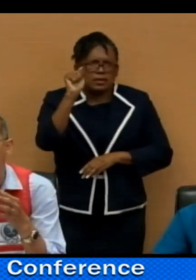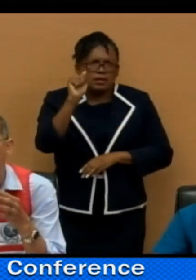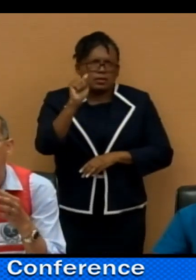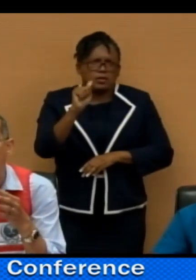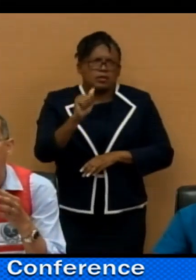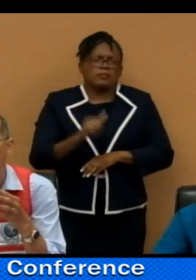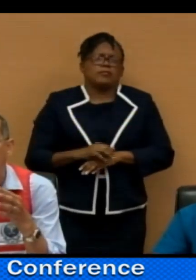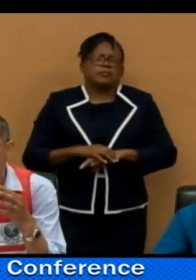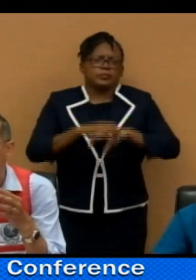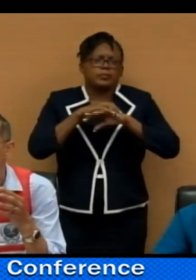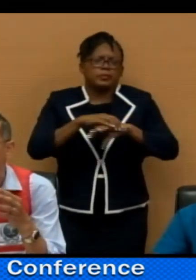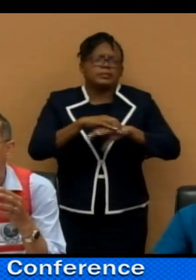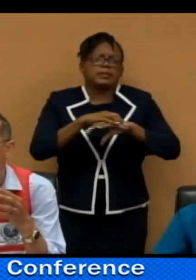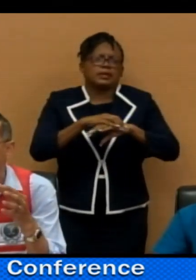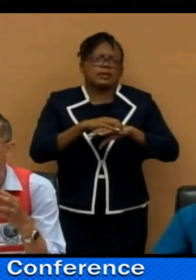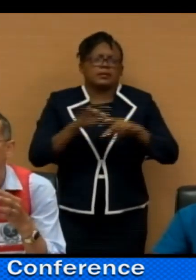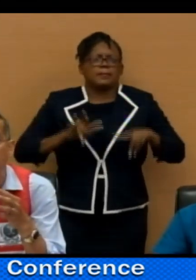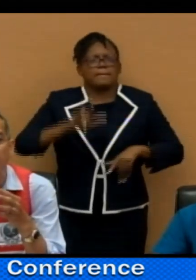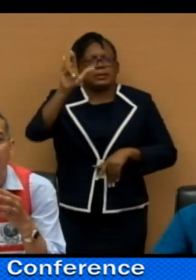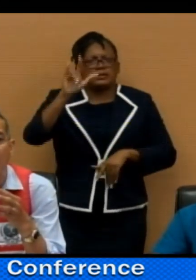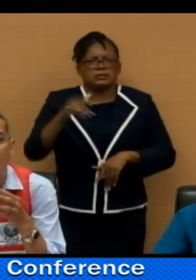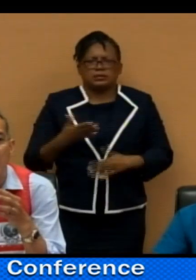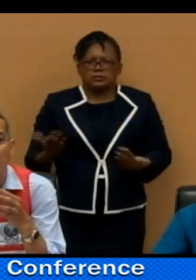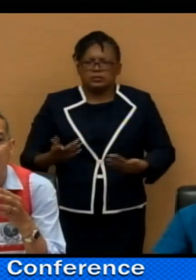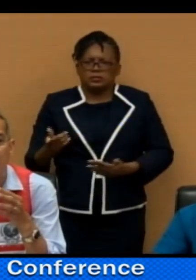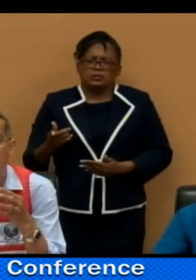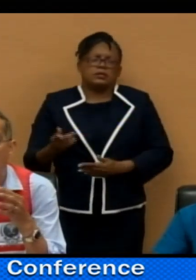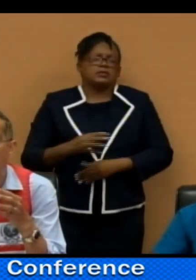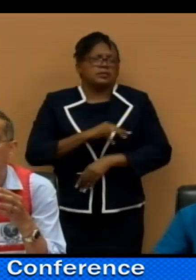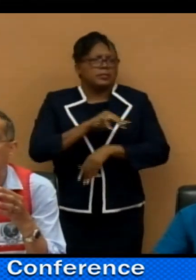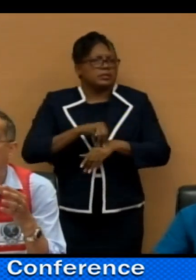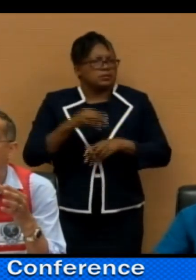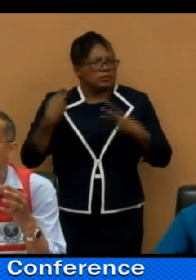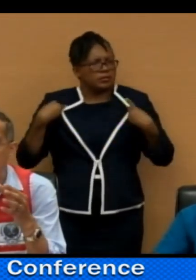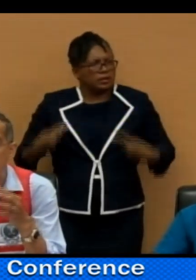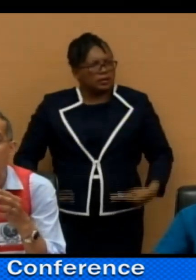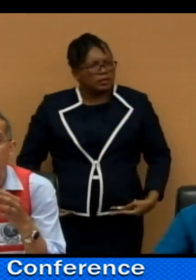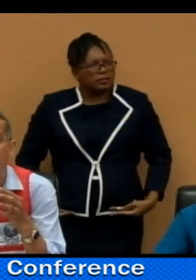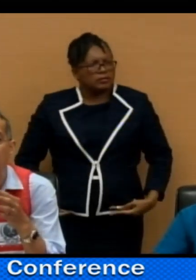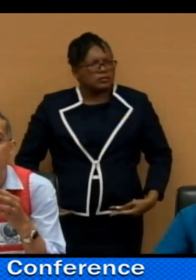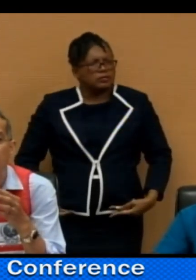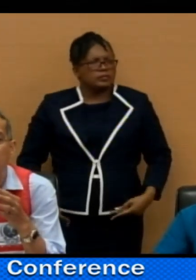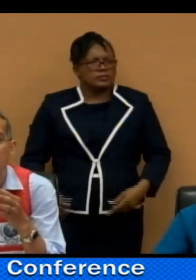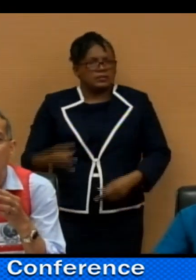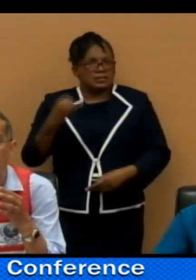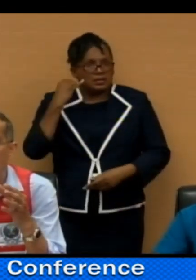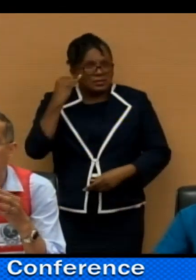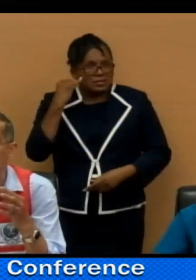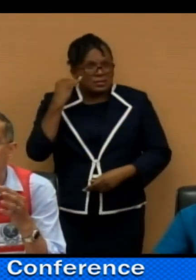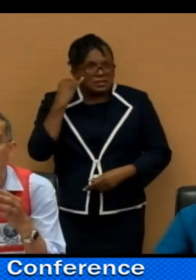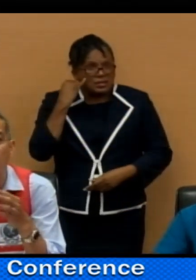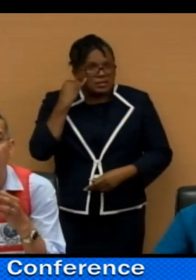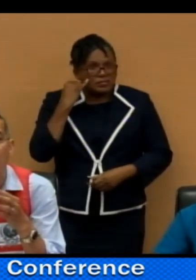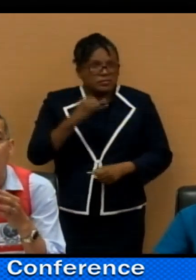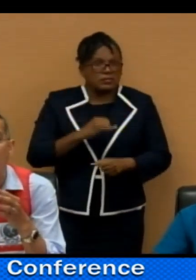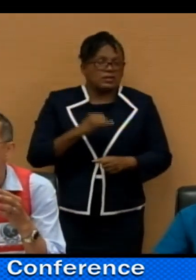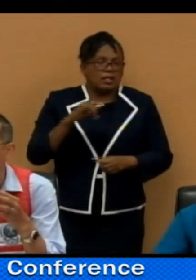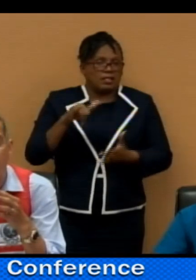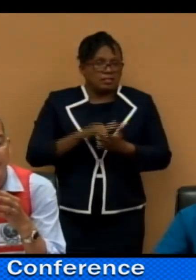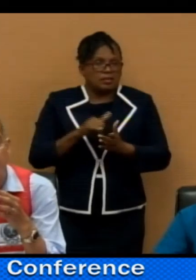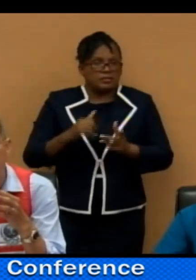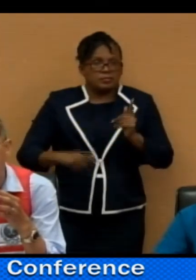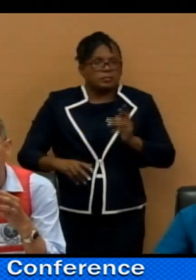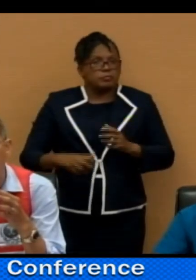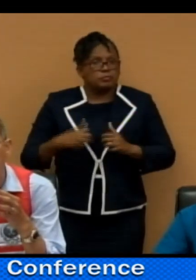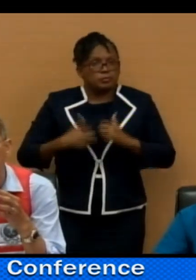in time, as a Minister of Health, dealing with an imminent crisis, having your first import, I want to